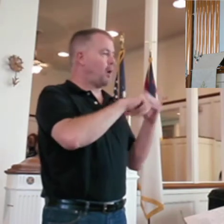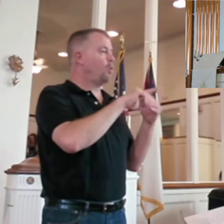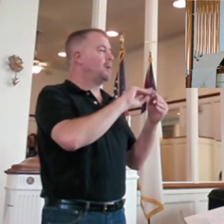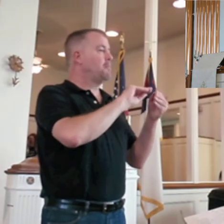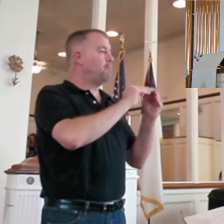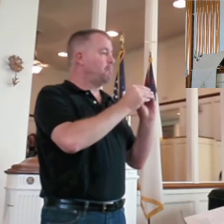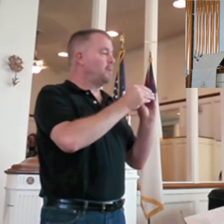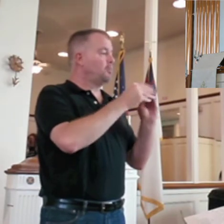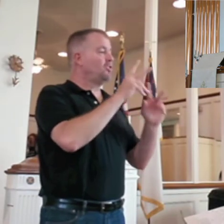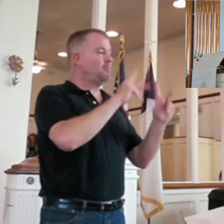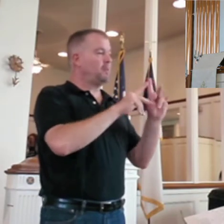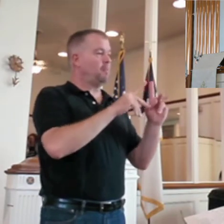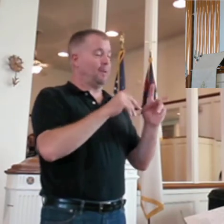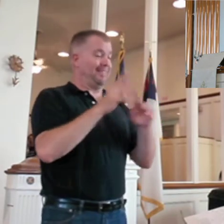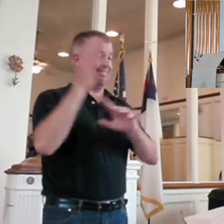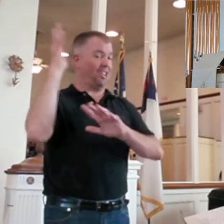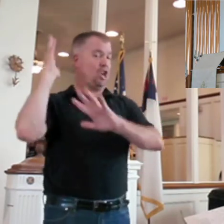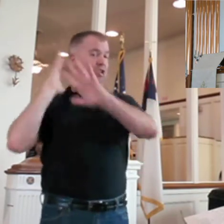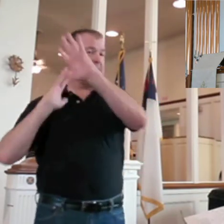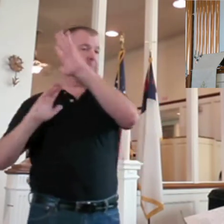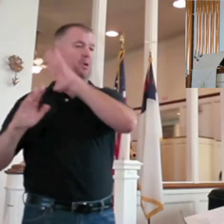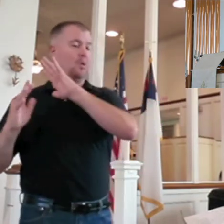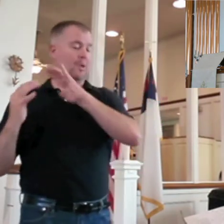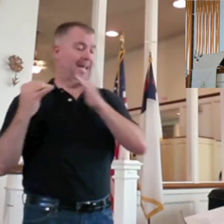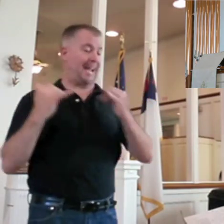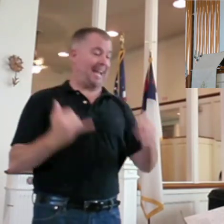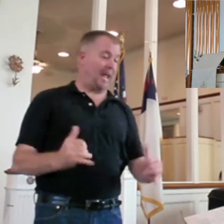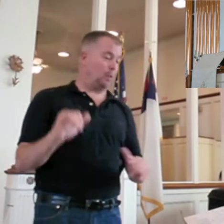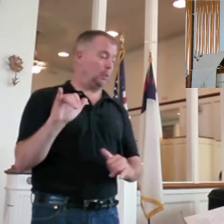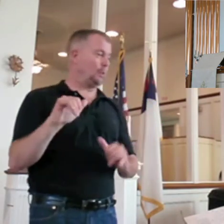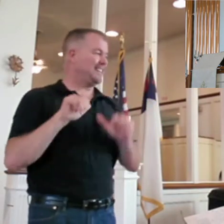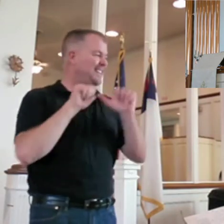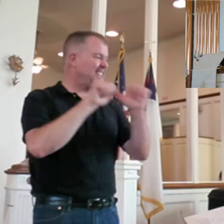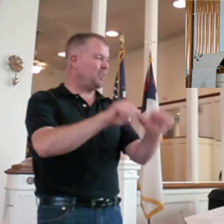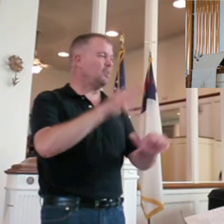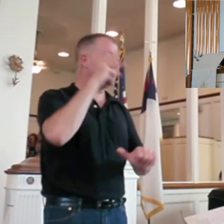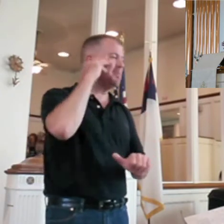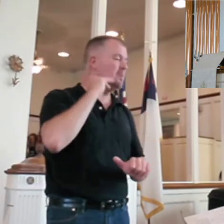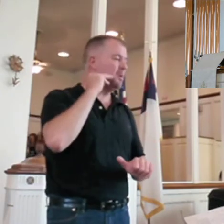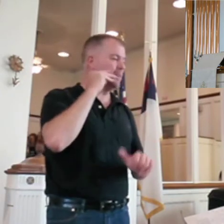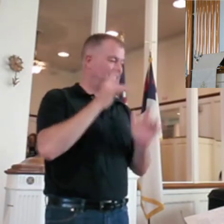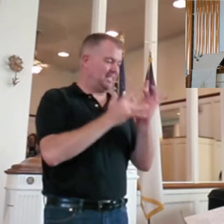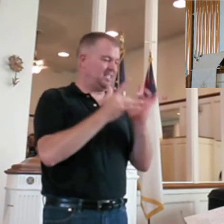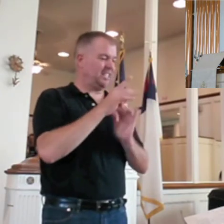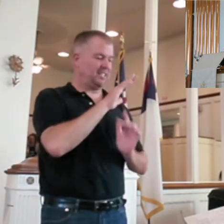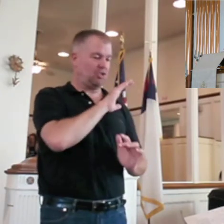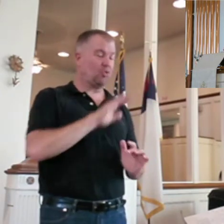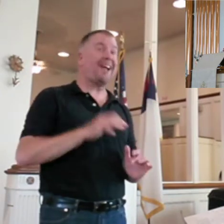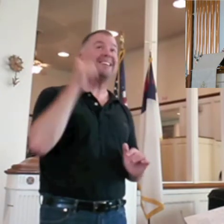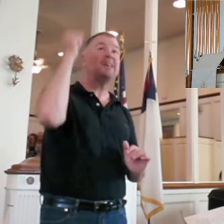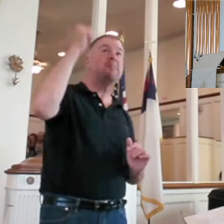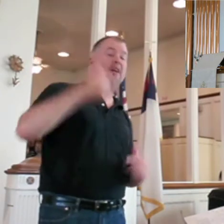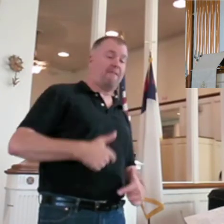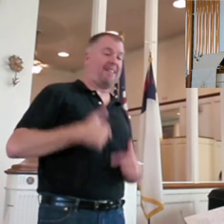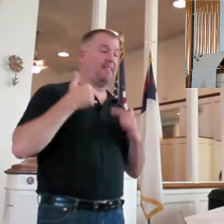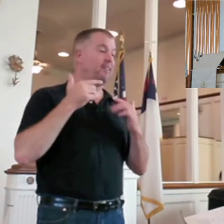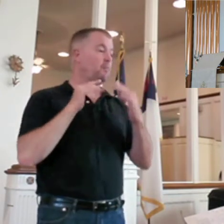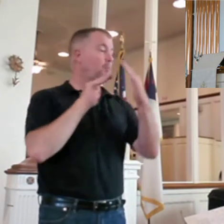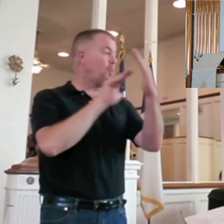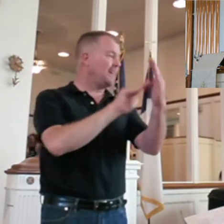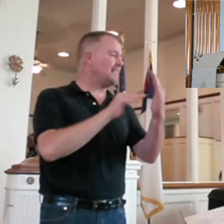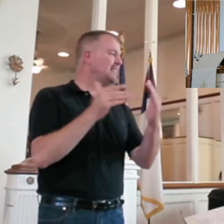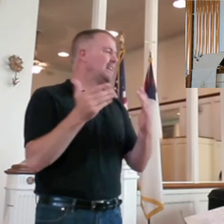people then and now who continue to experience Christ as a living presence, as